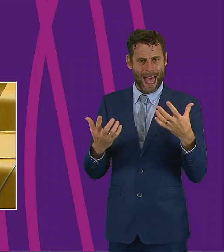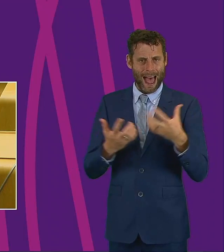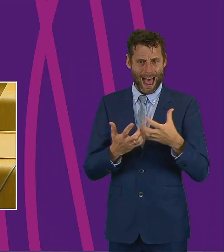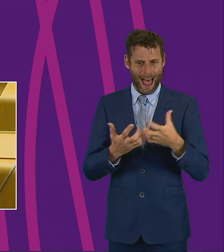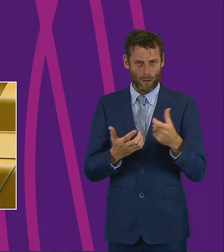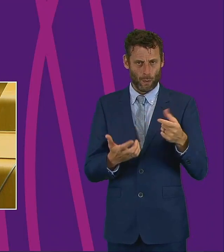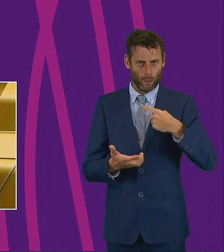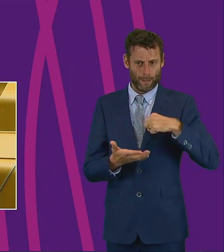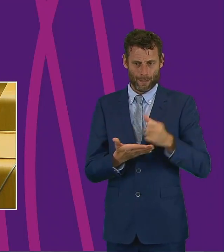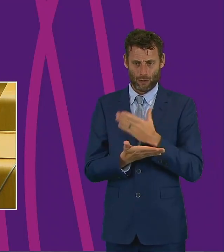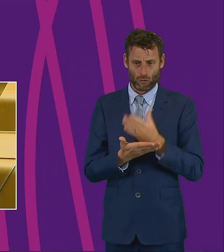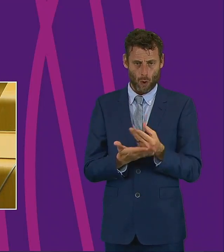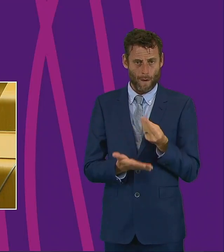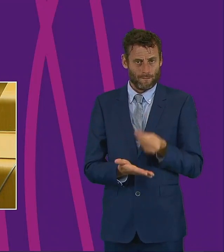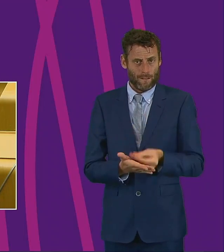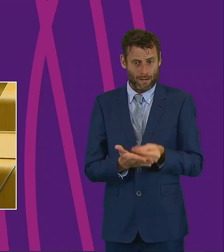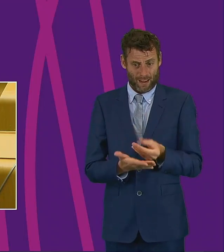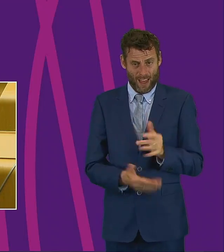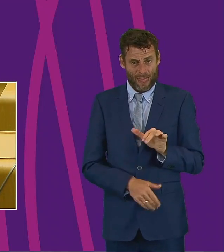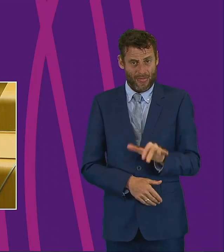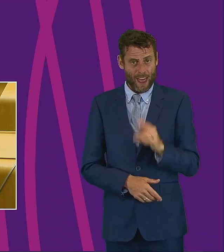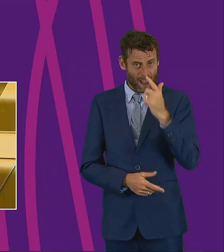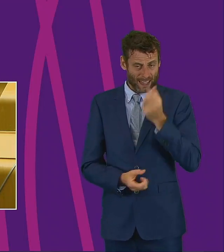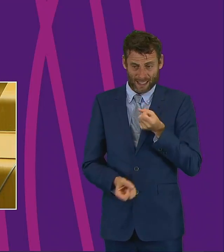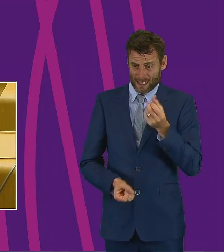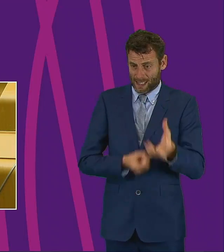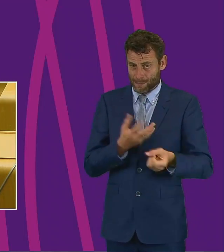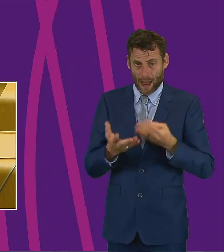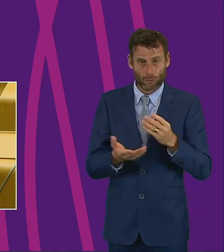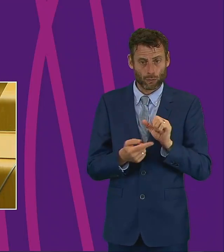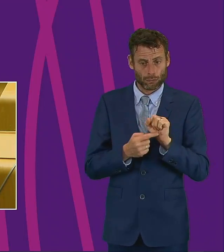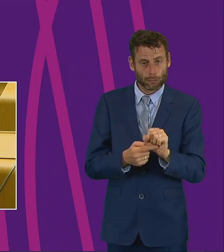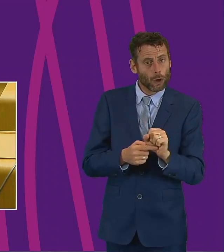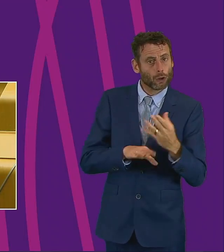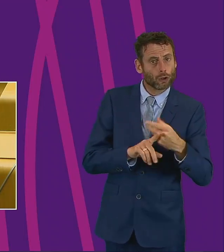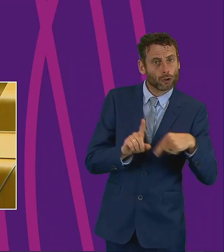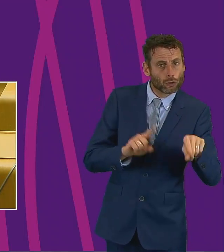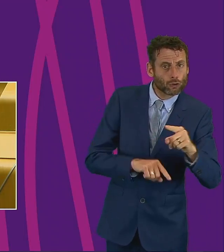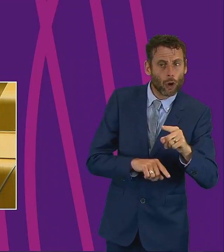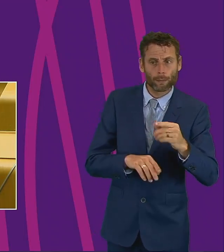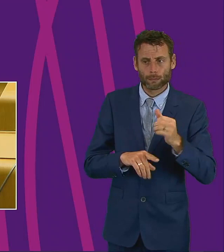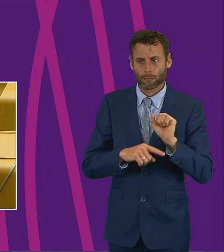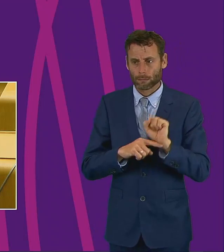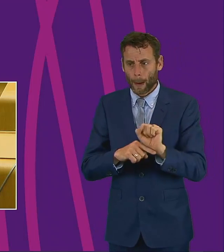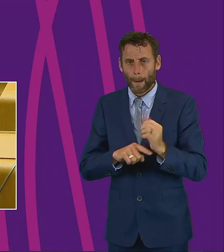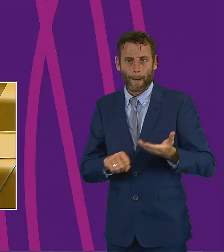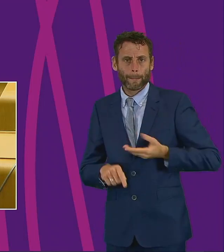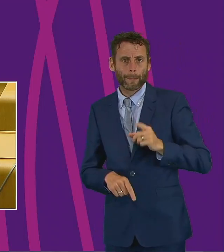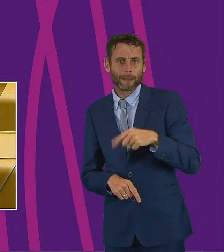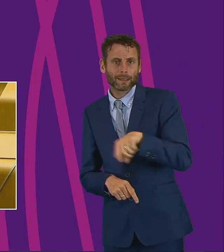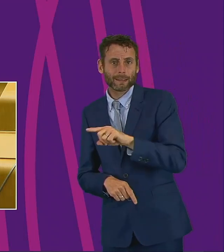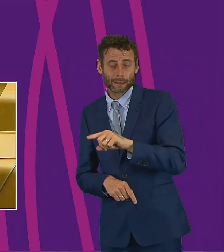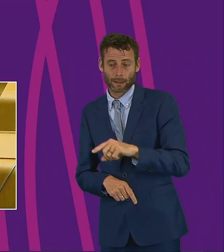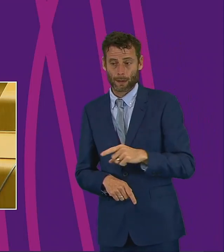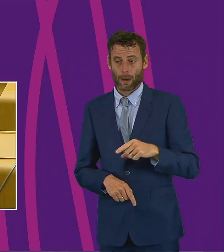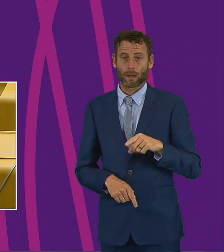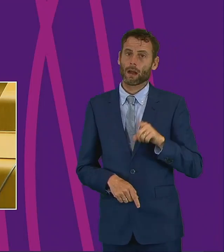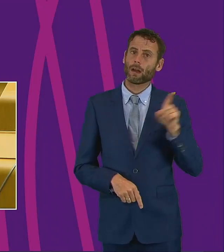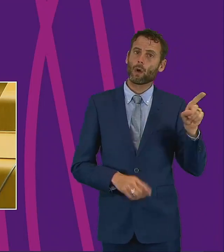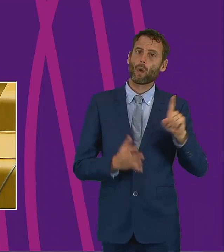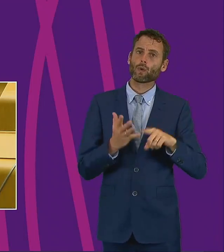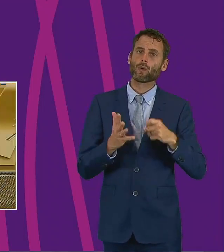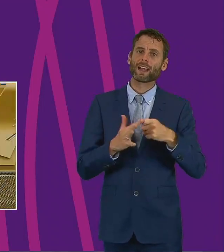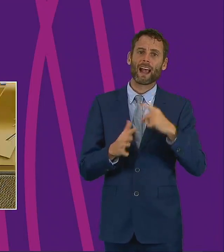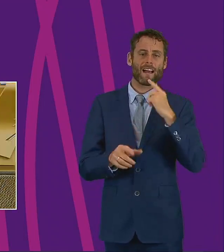for workers and businesses, particularly if the UK Government ceases programmes that they funded through their borrowing powers? First